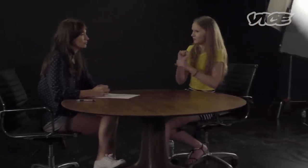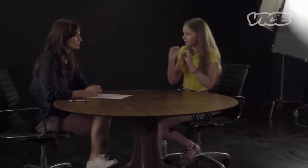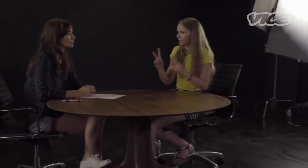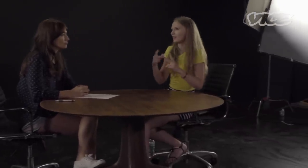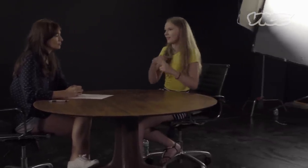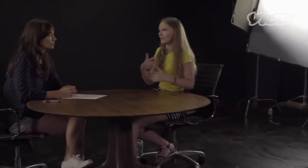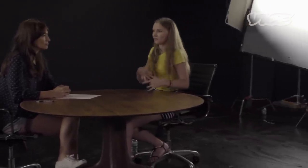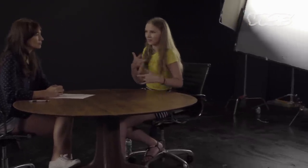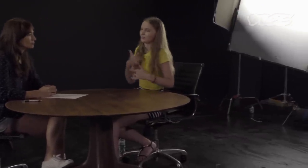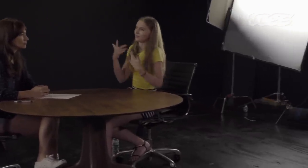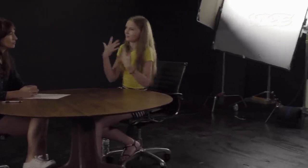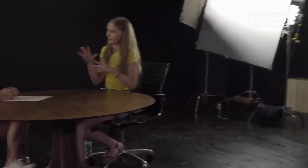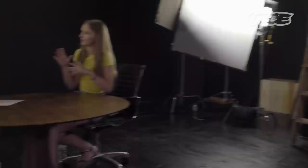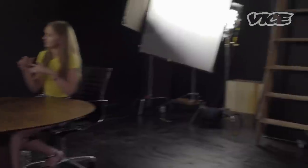And I feel